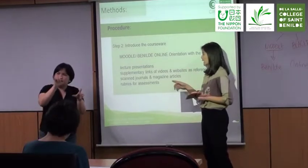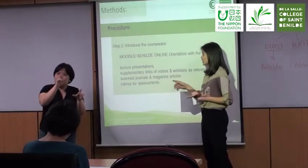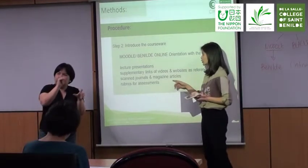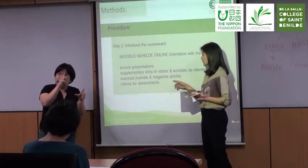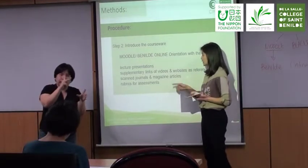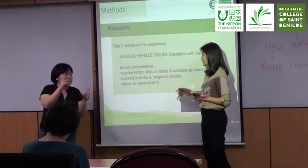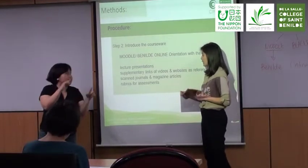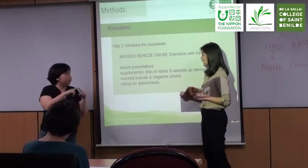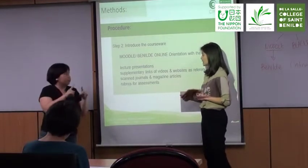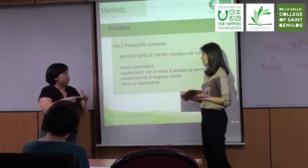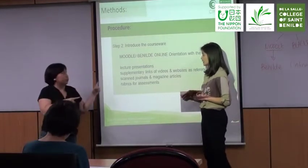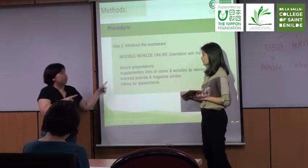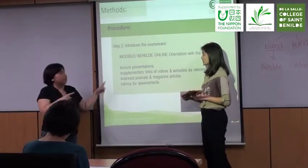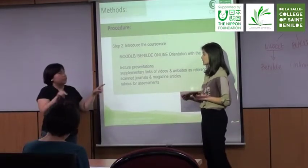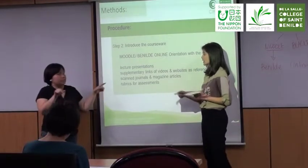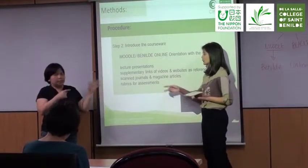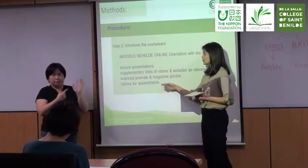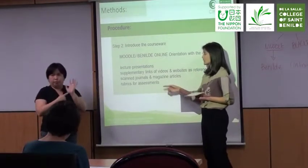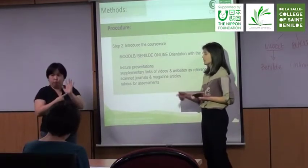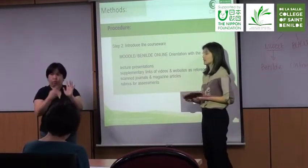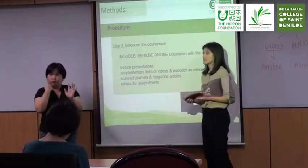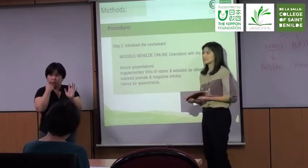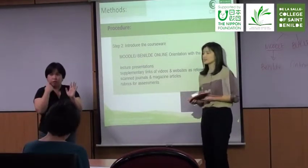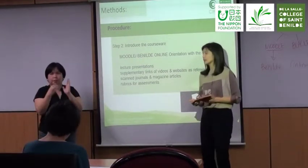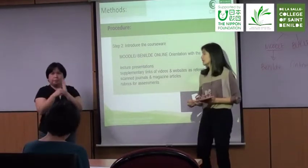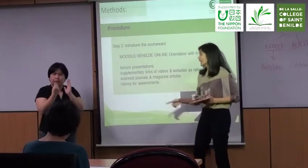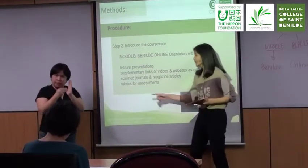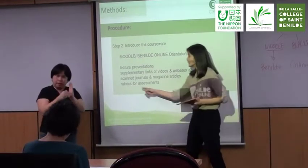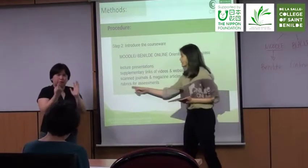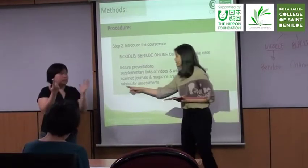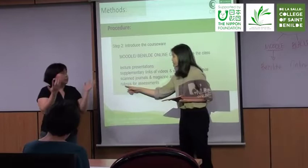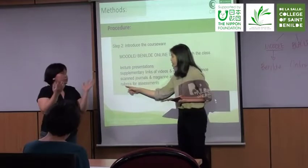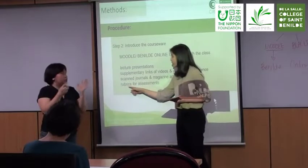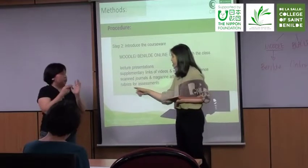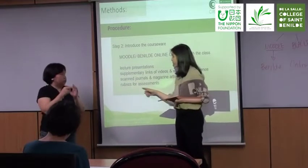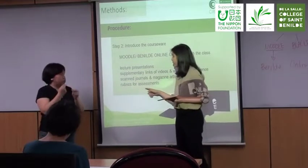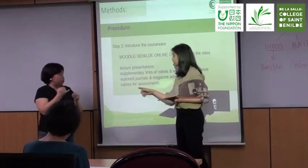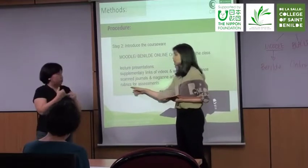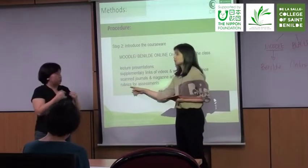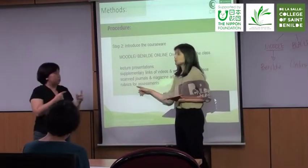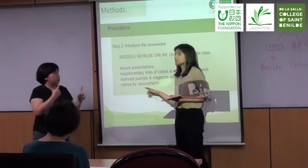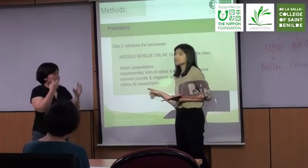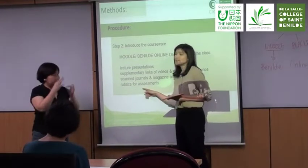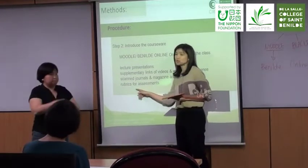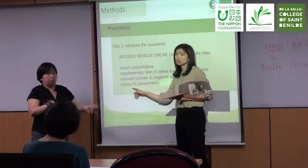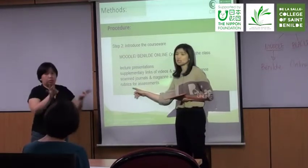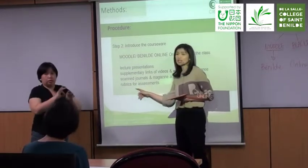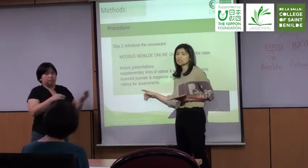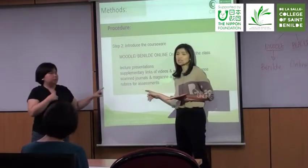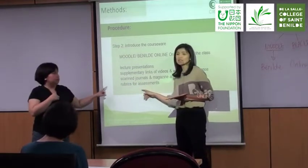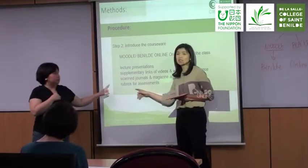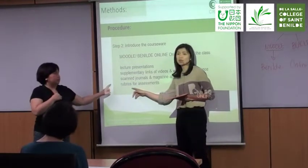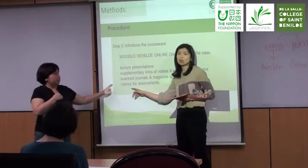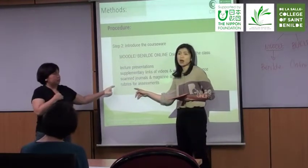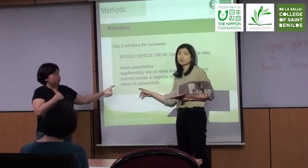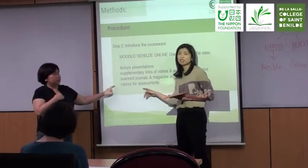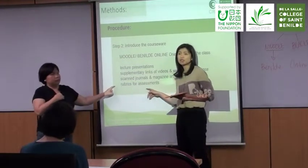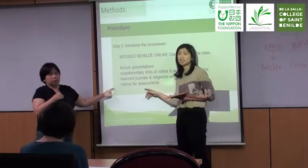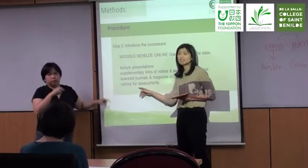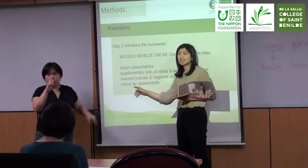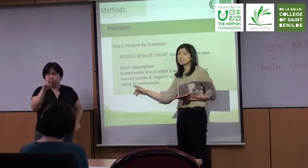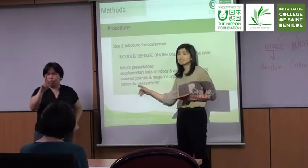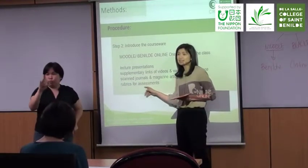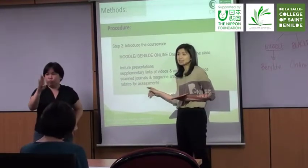you, scan journals and magazine articles and rubrics for assessment. This is really important for me so that at least they know how